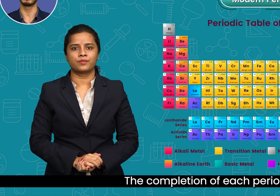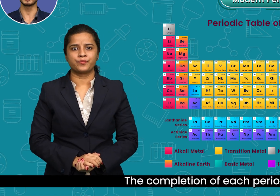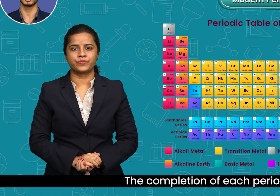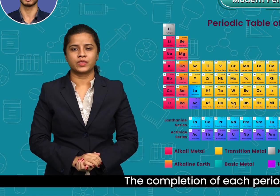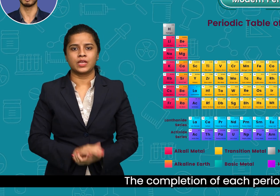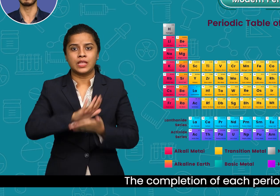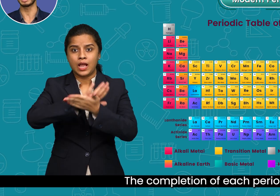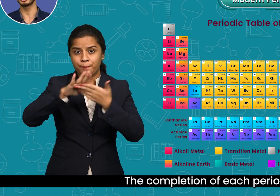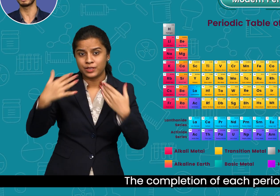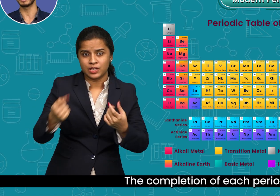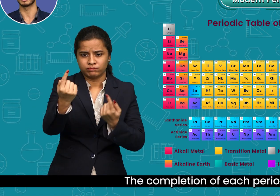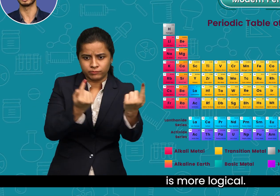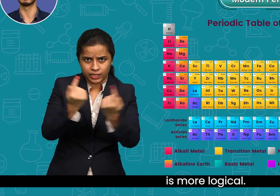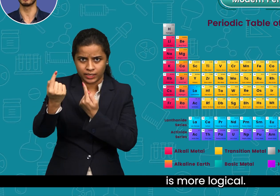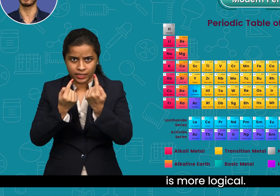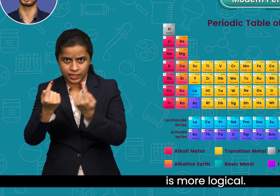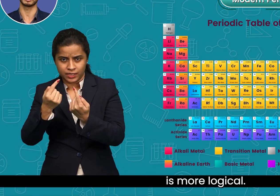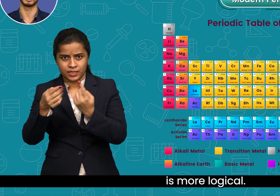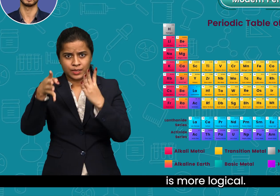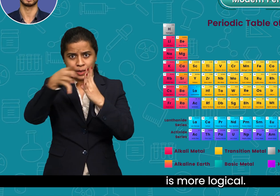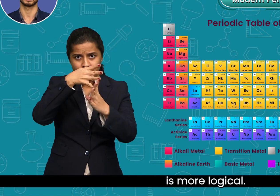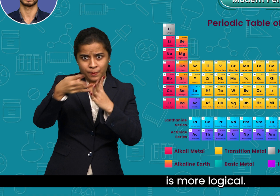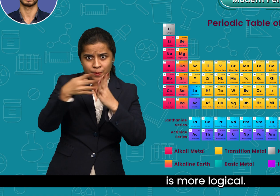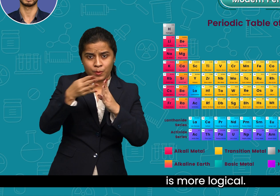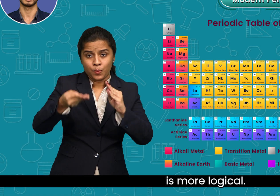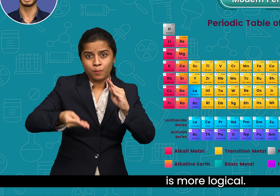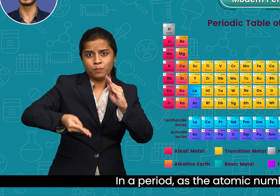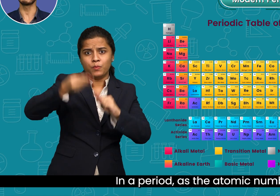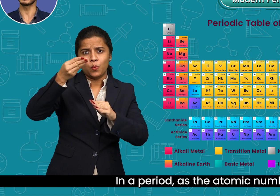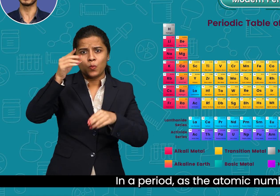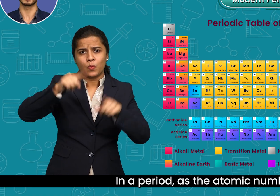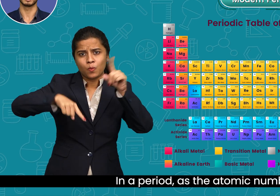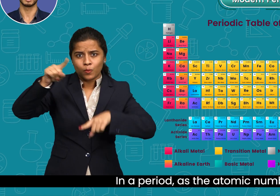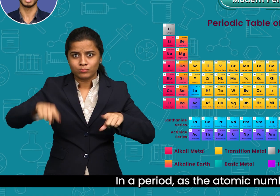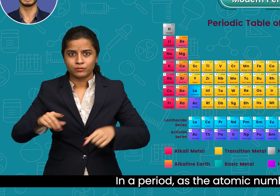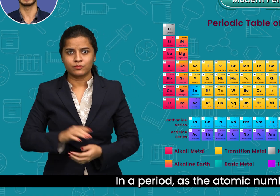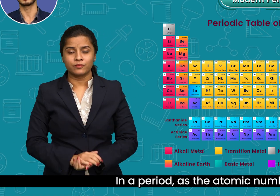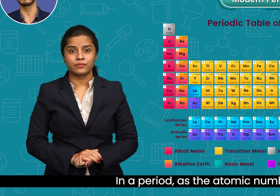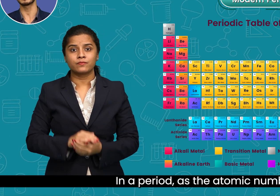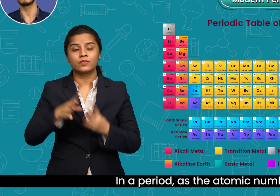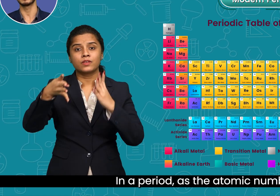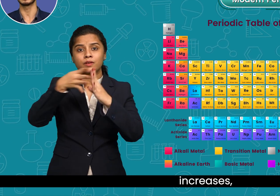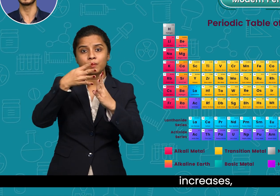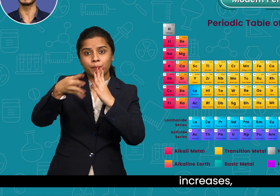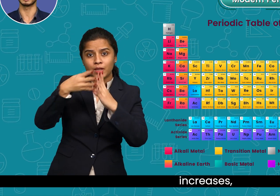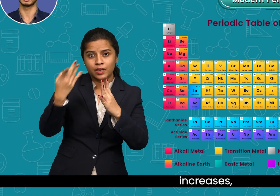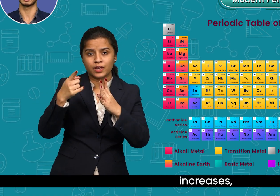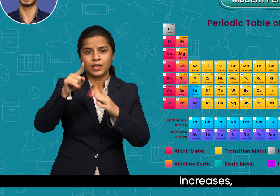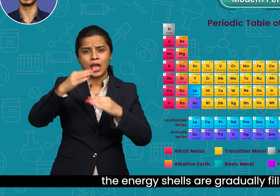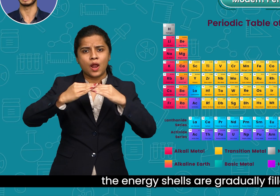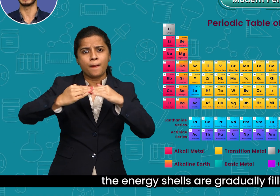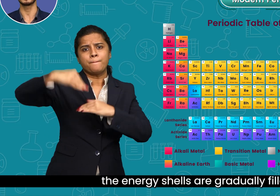The completion of each period is more logical. In a period, as the atomic number